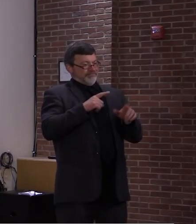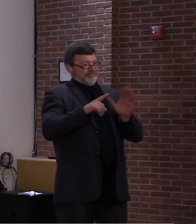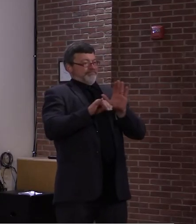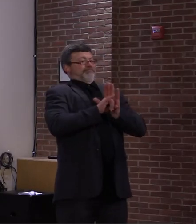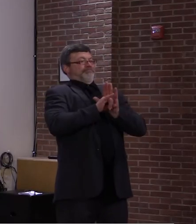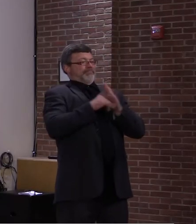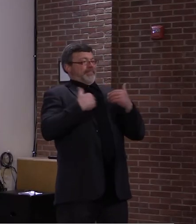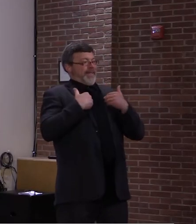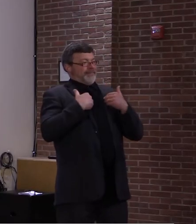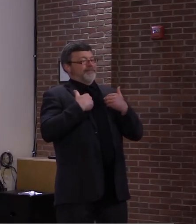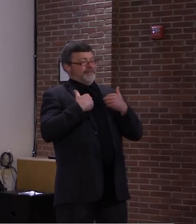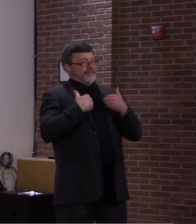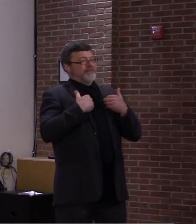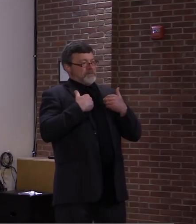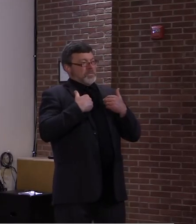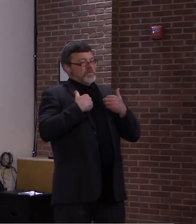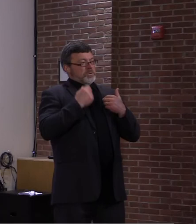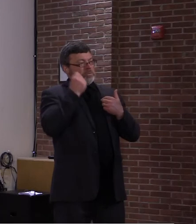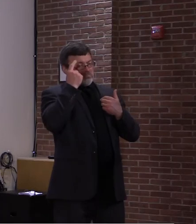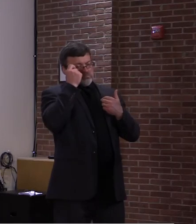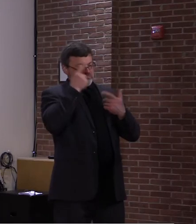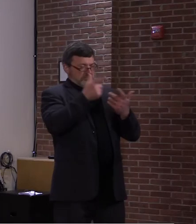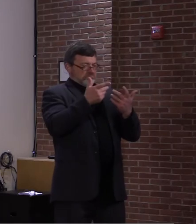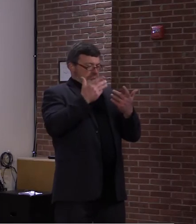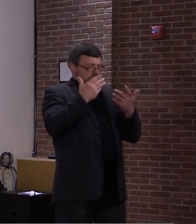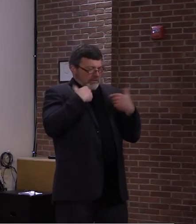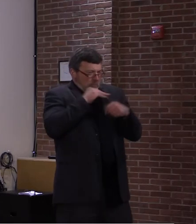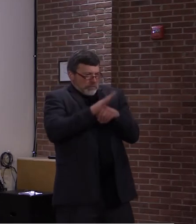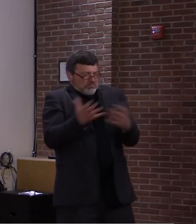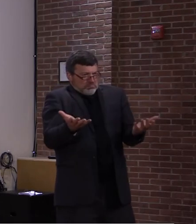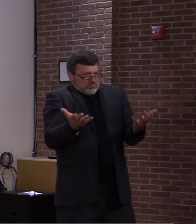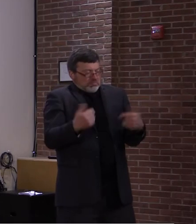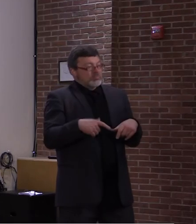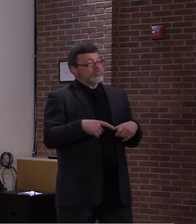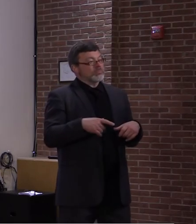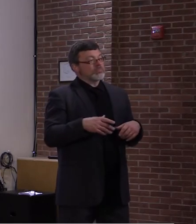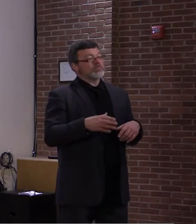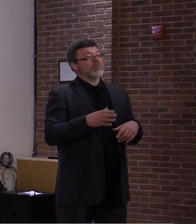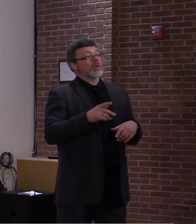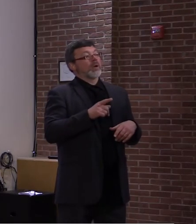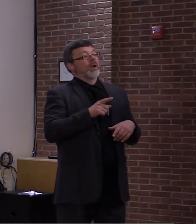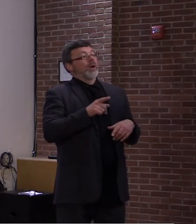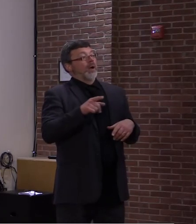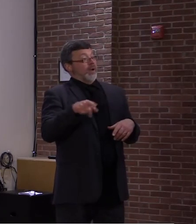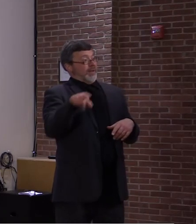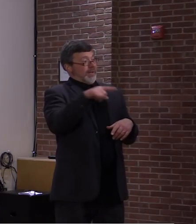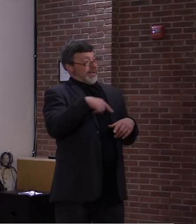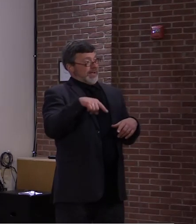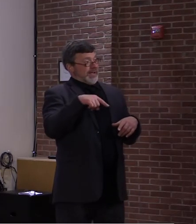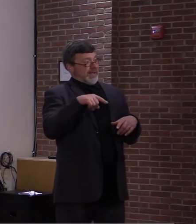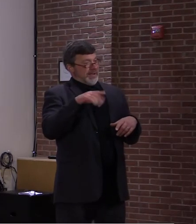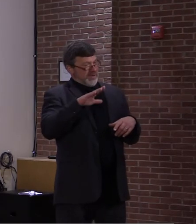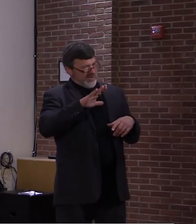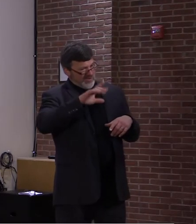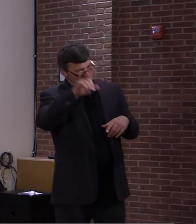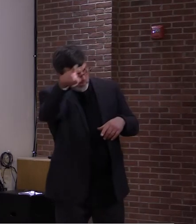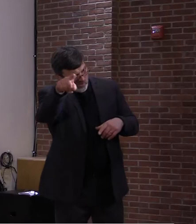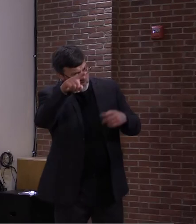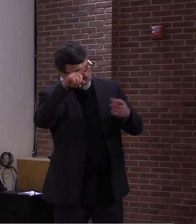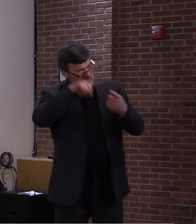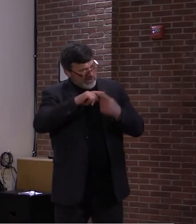when disease prevalence is high. None of those people should really require a PCR to